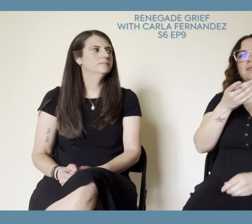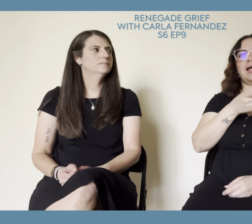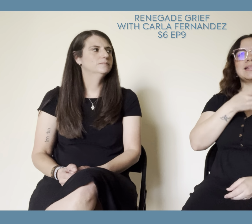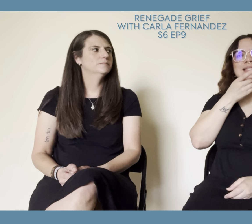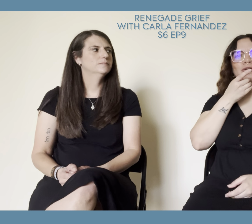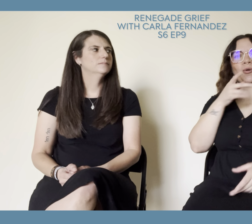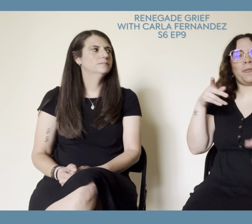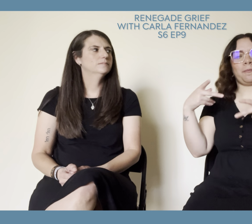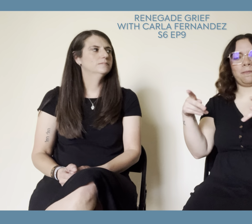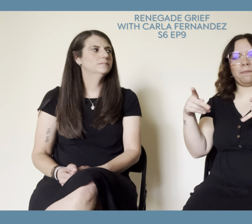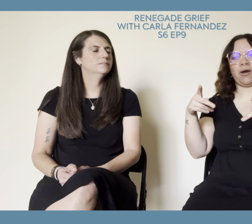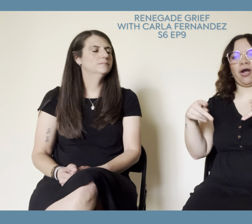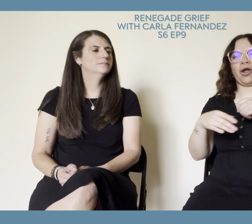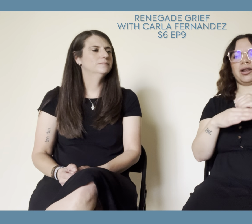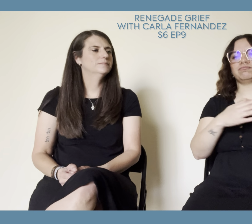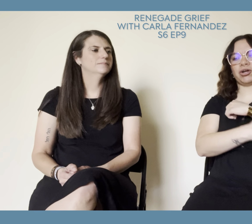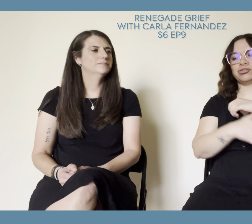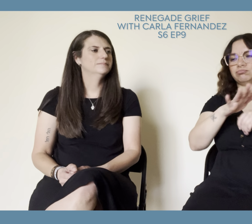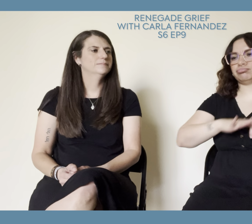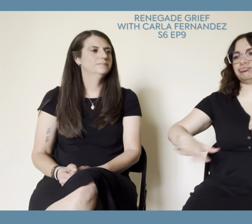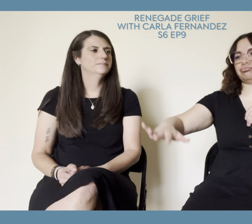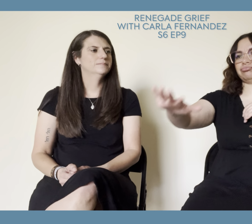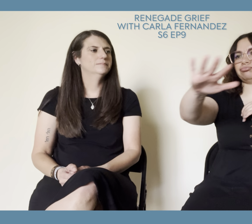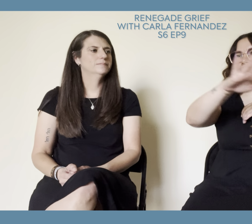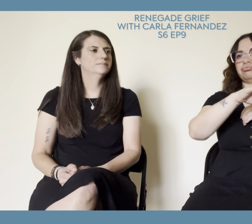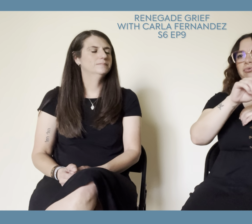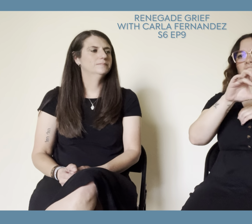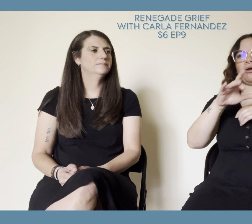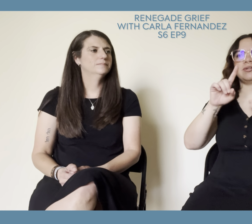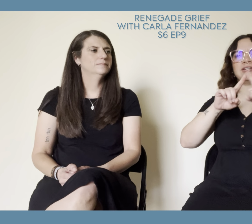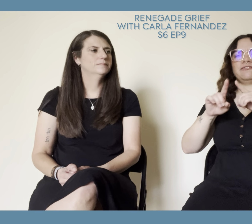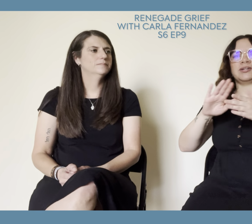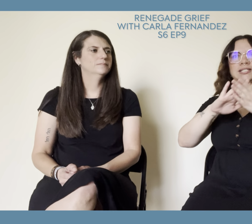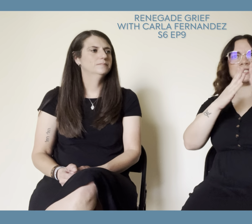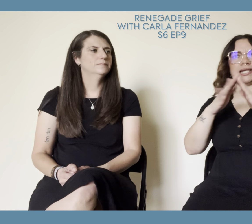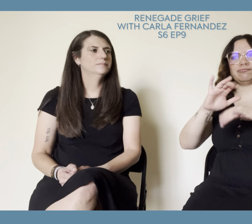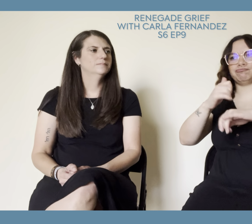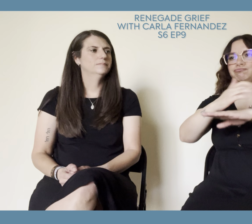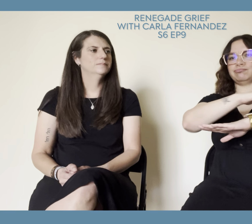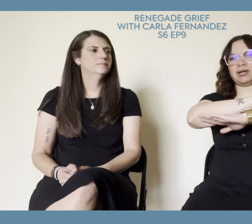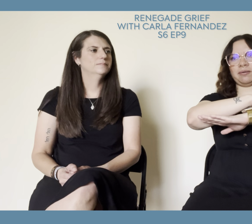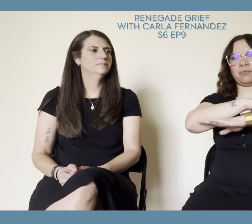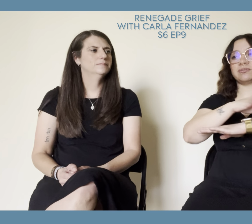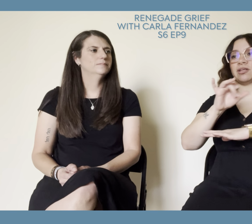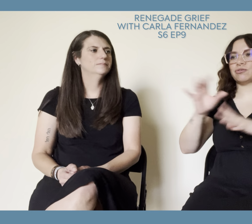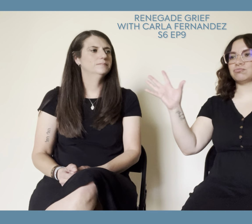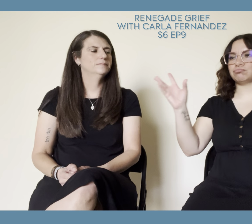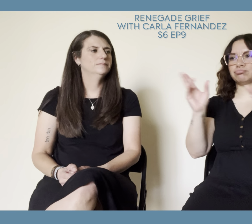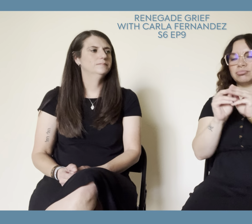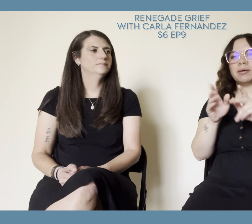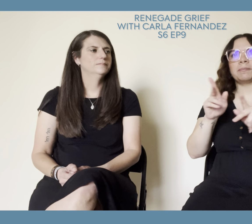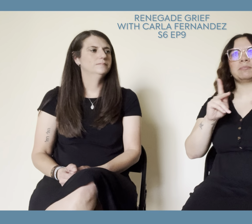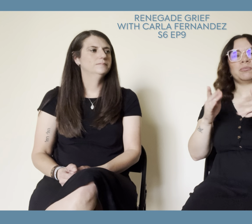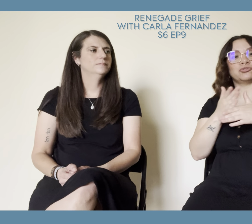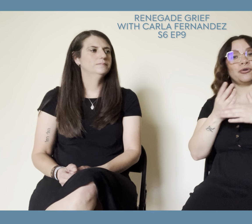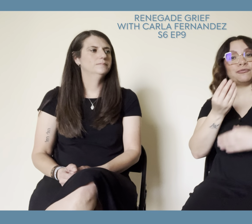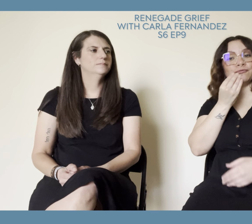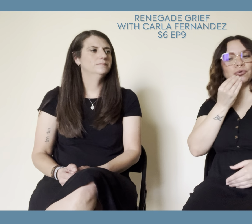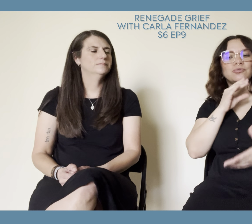nationwide movement with tables in over 100 cities. At these gatherings, grievers share food, stories,